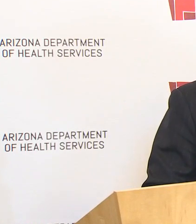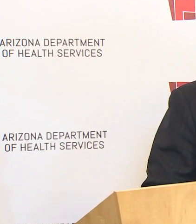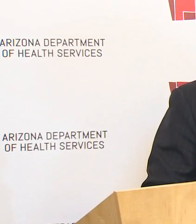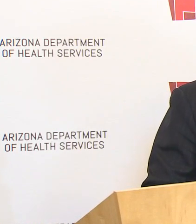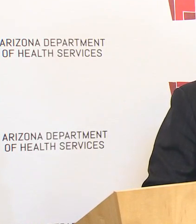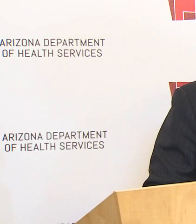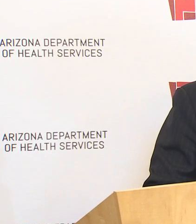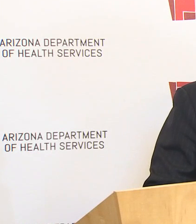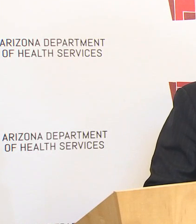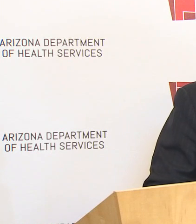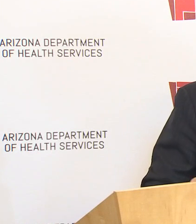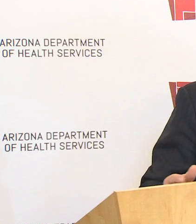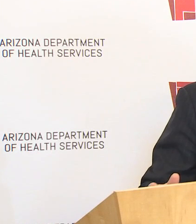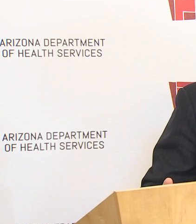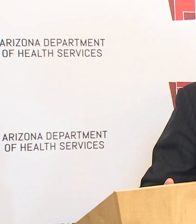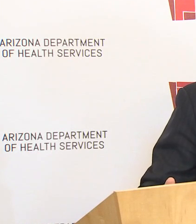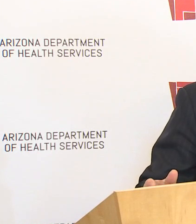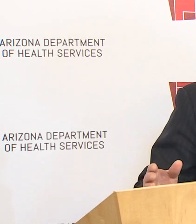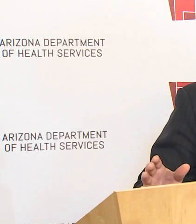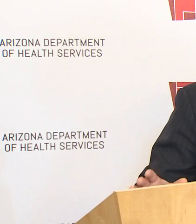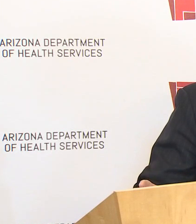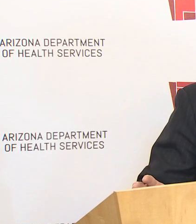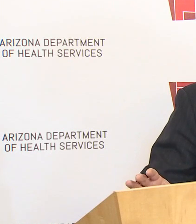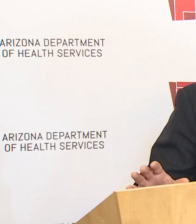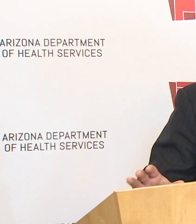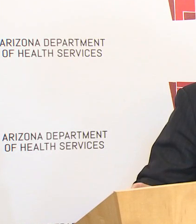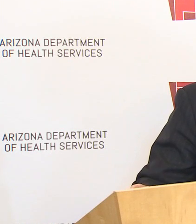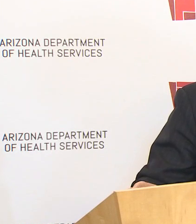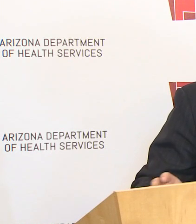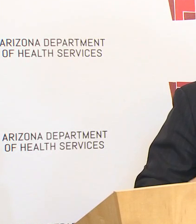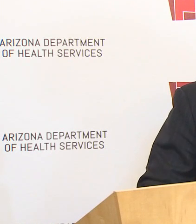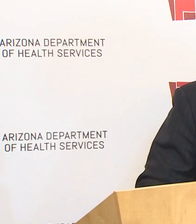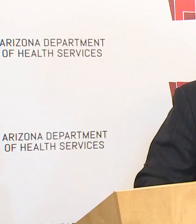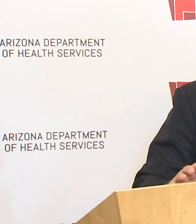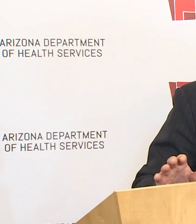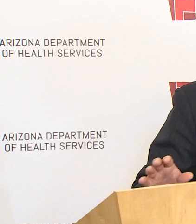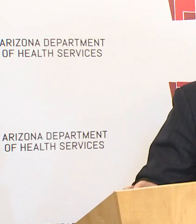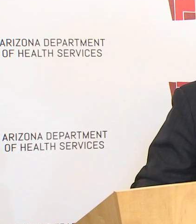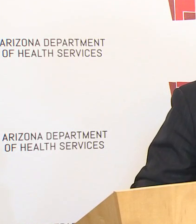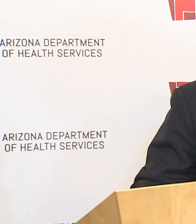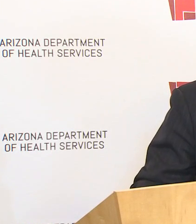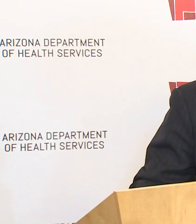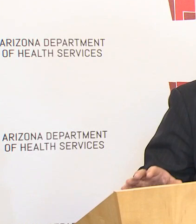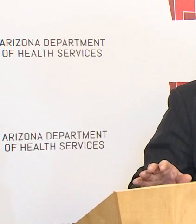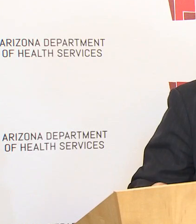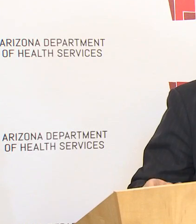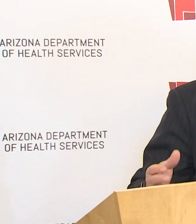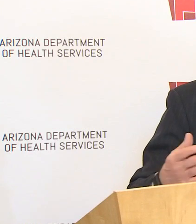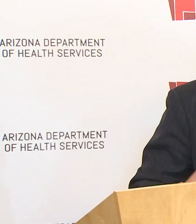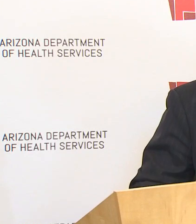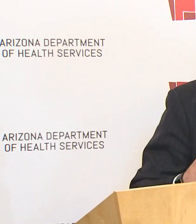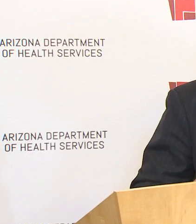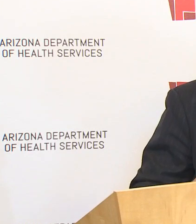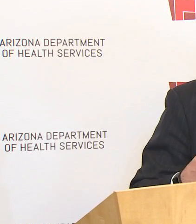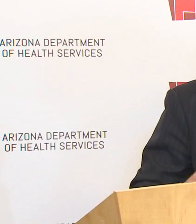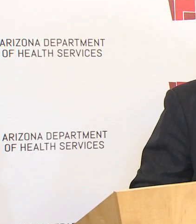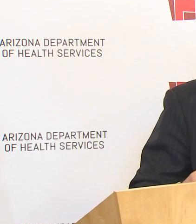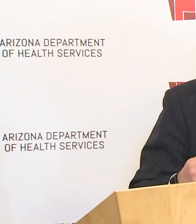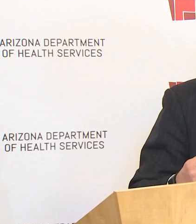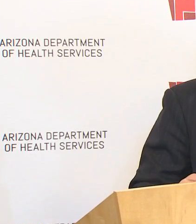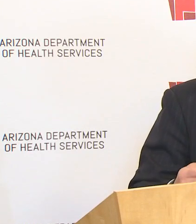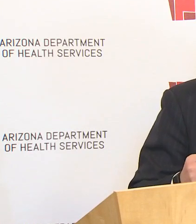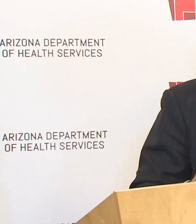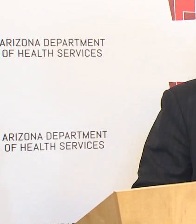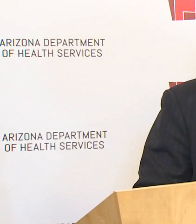who is in harm's way, who is most vulnerable here, and it's the elderly with chronic